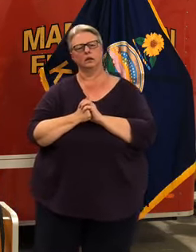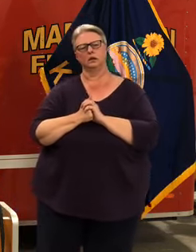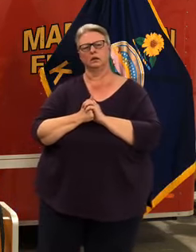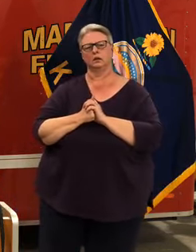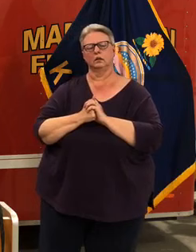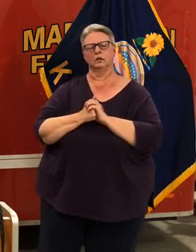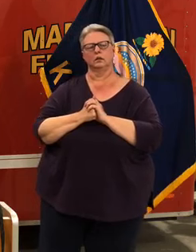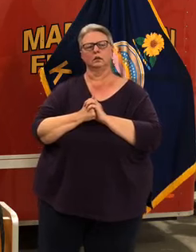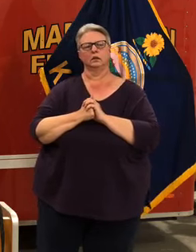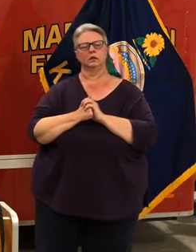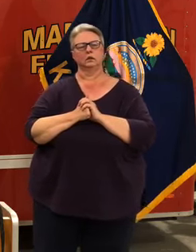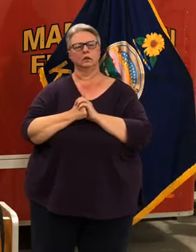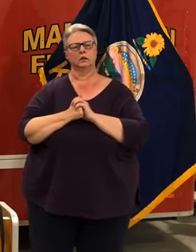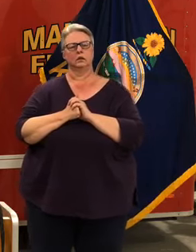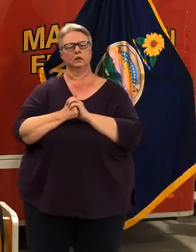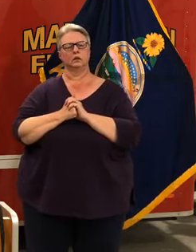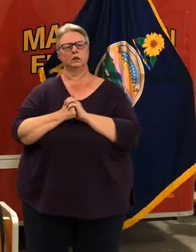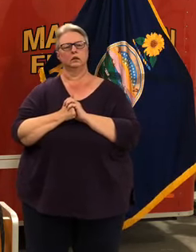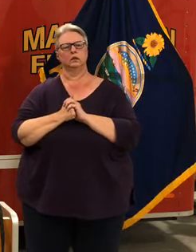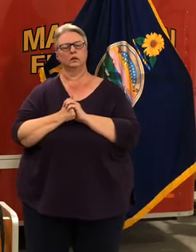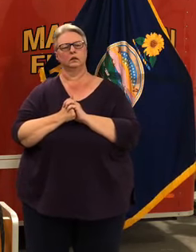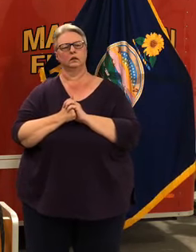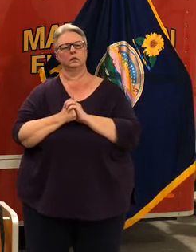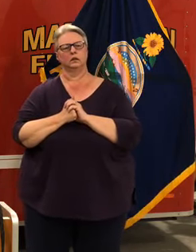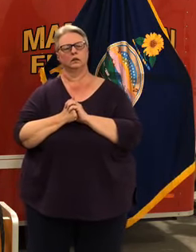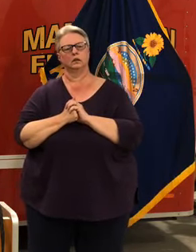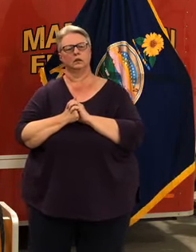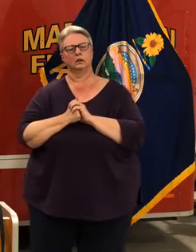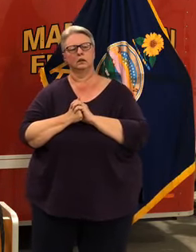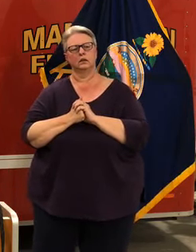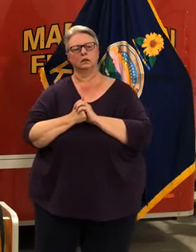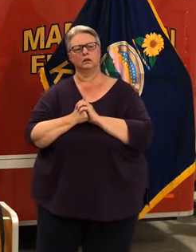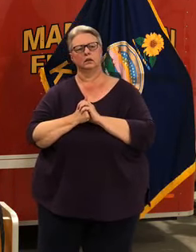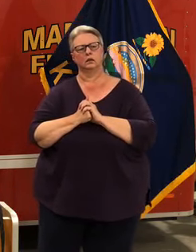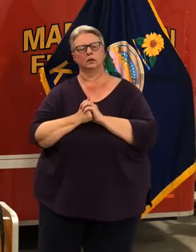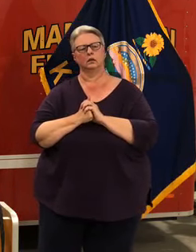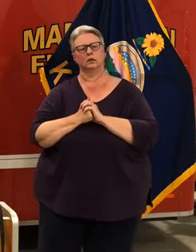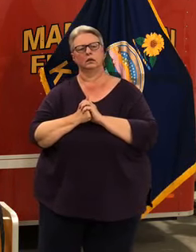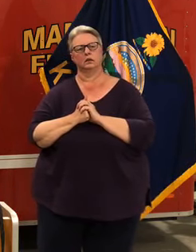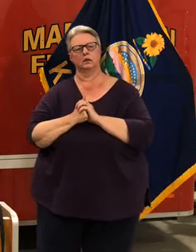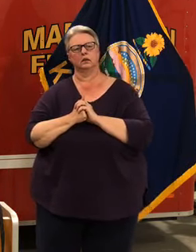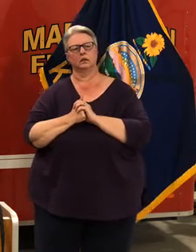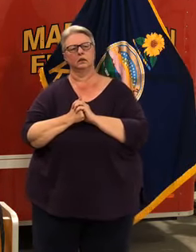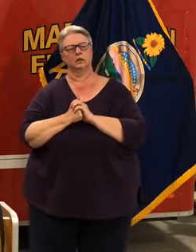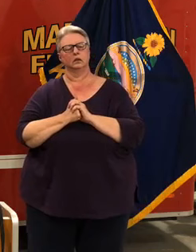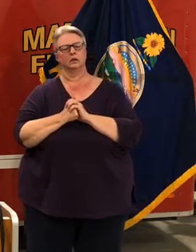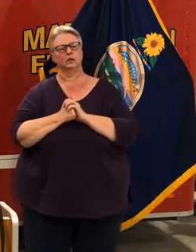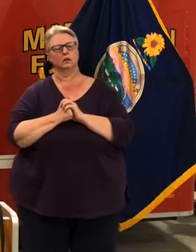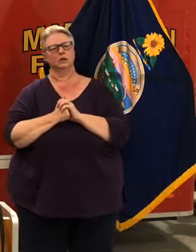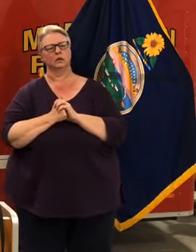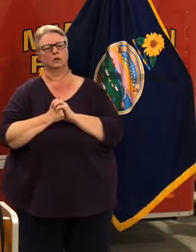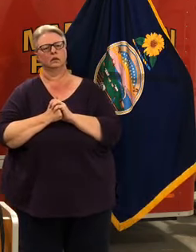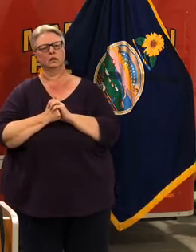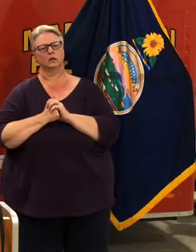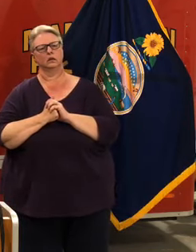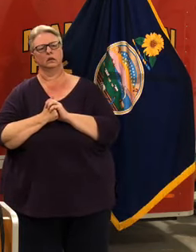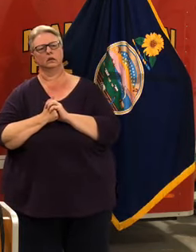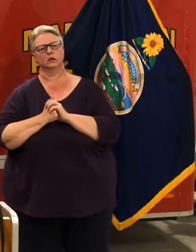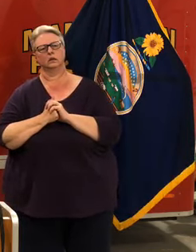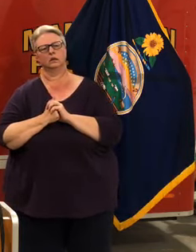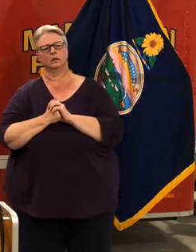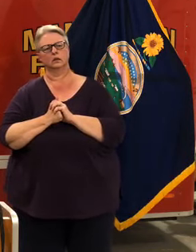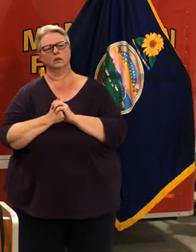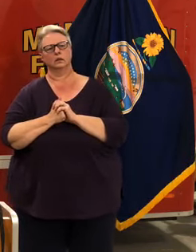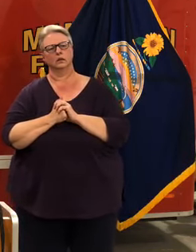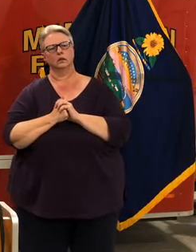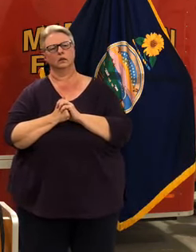community who have mentioned that they may have had symptoms or know someone who has, and they have been denied a test. Can you elaborate on that, or is